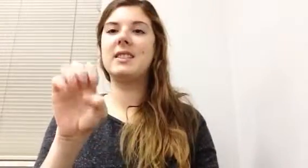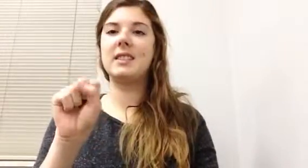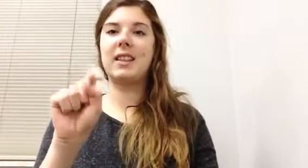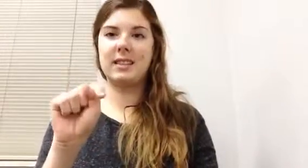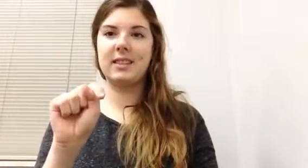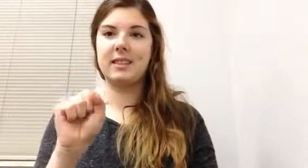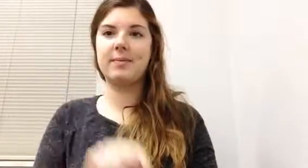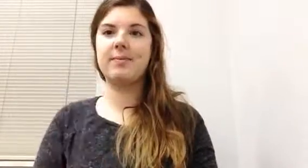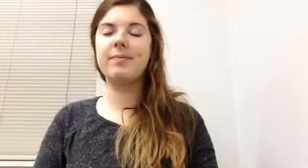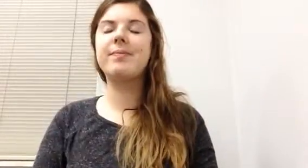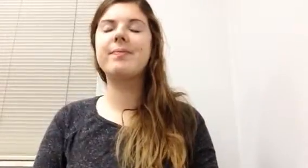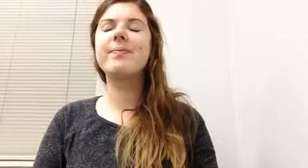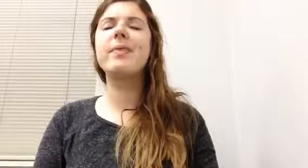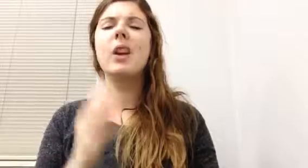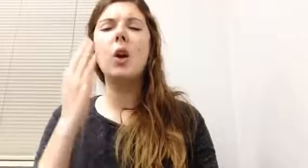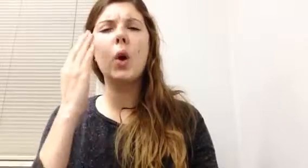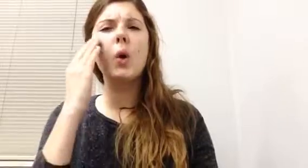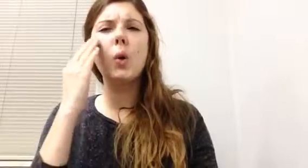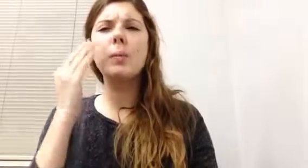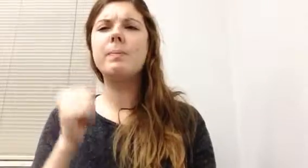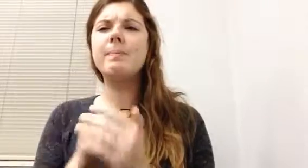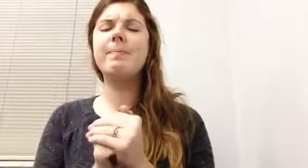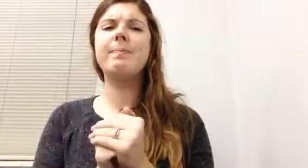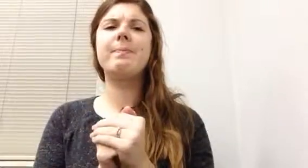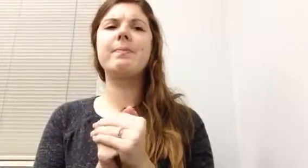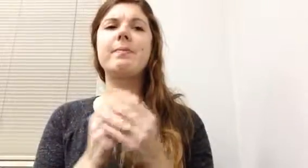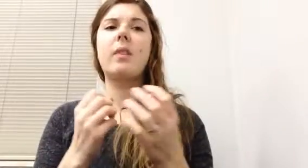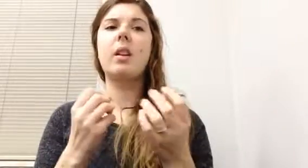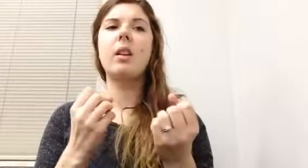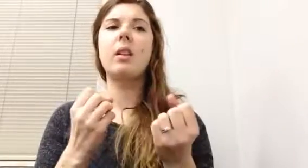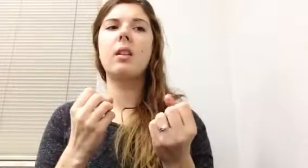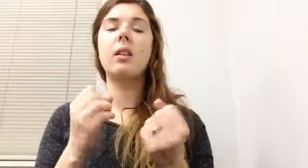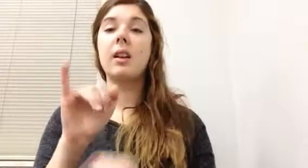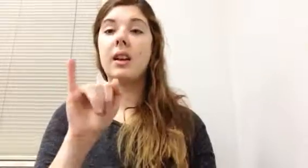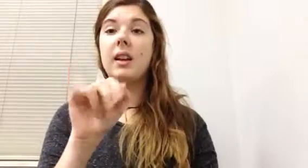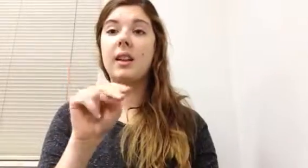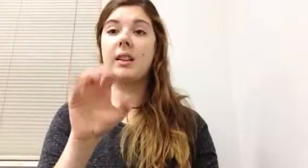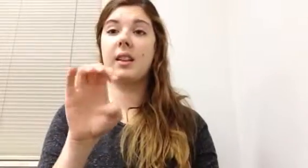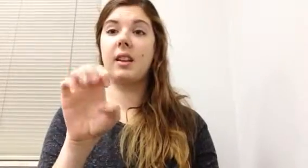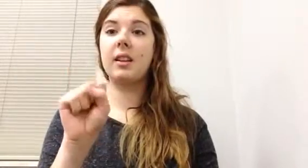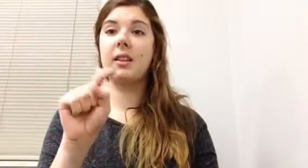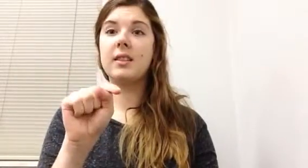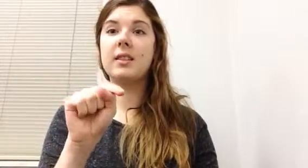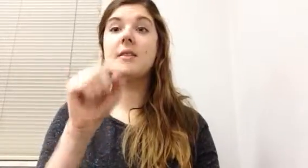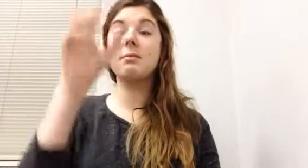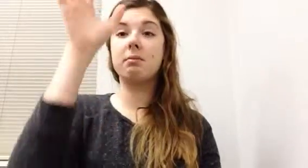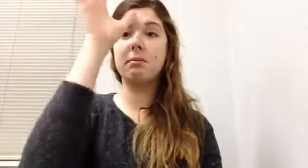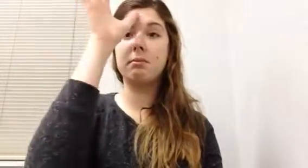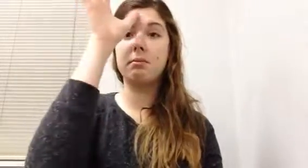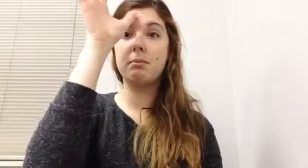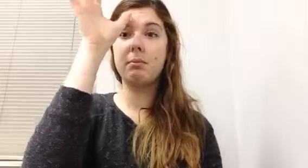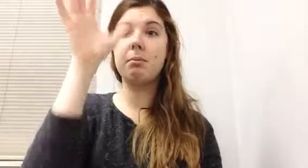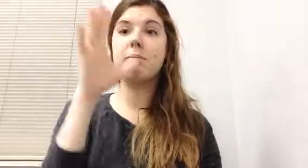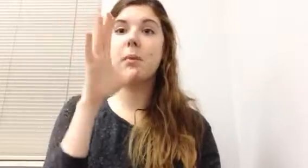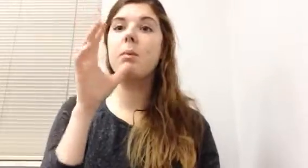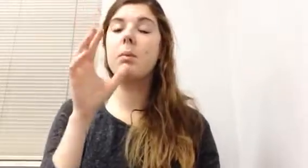happen. You know, a lot of the incest that's between parent and child, father and daughter, is